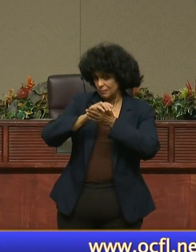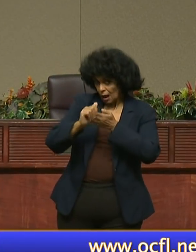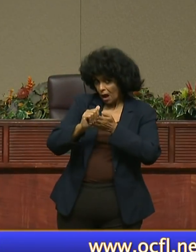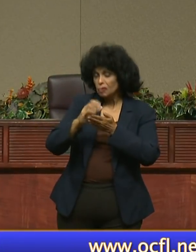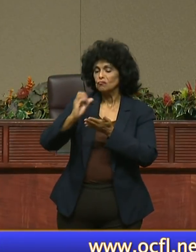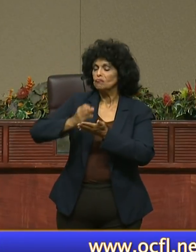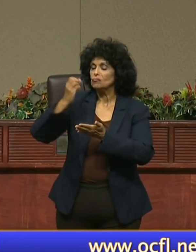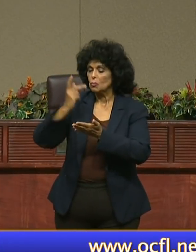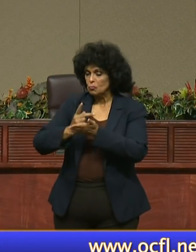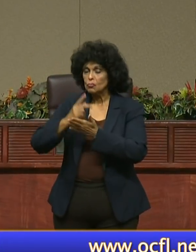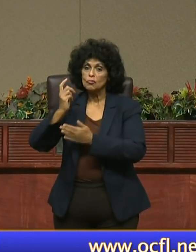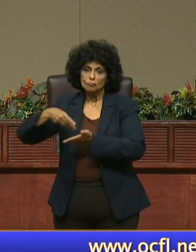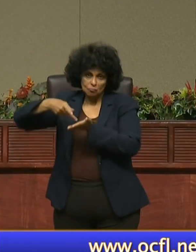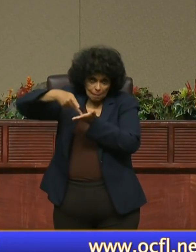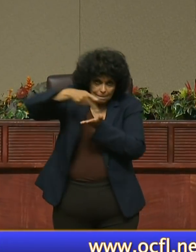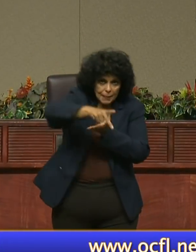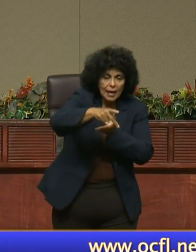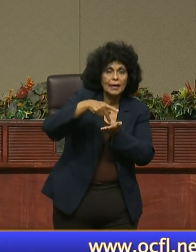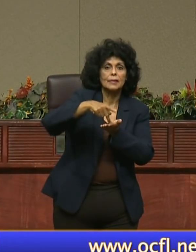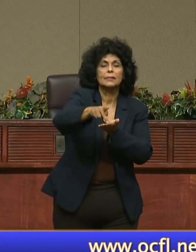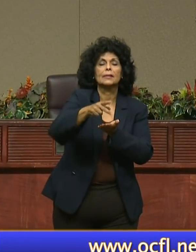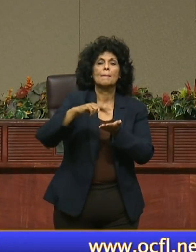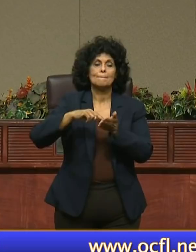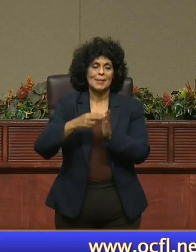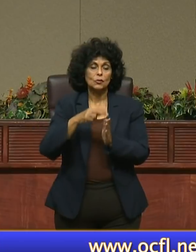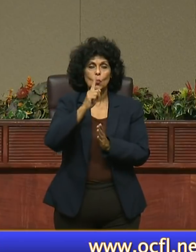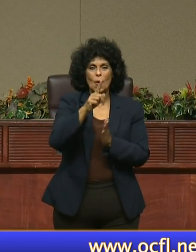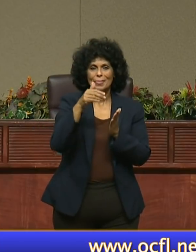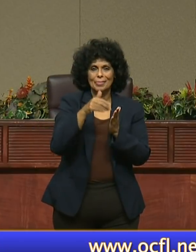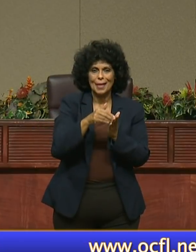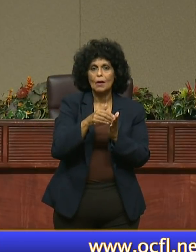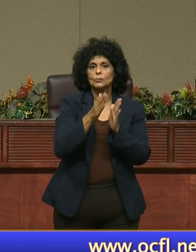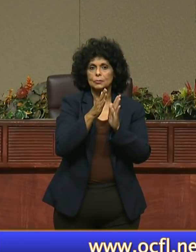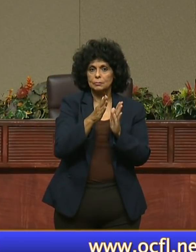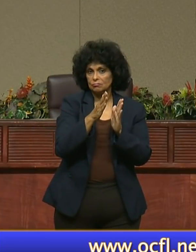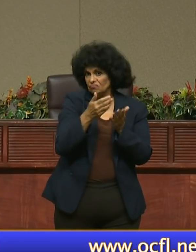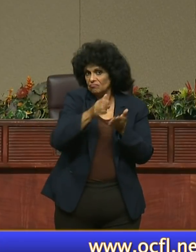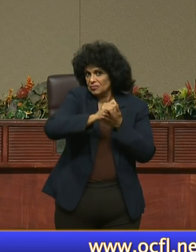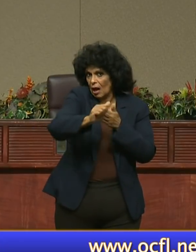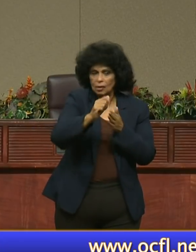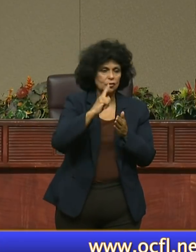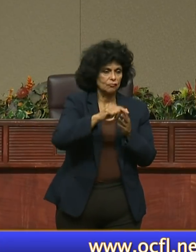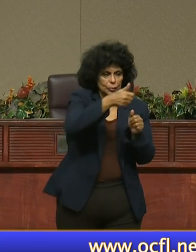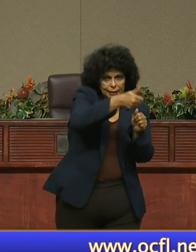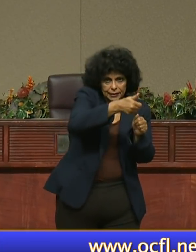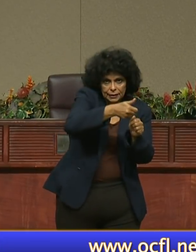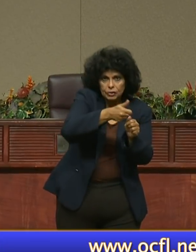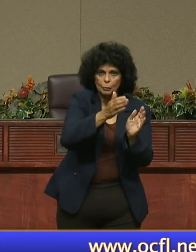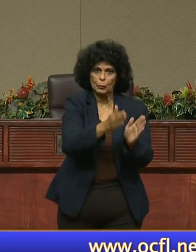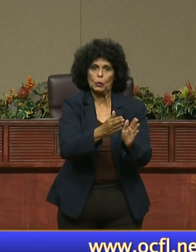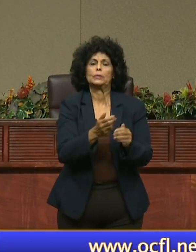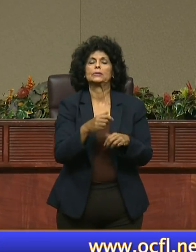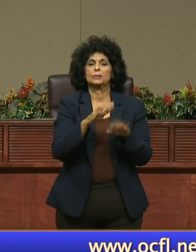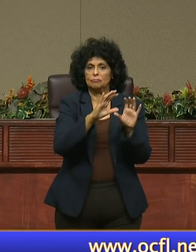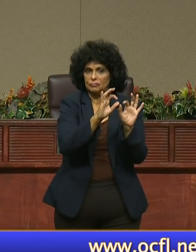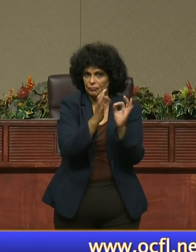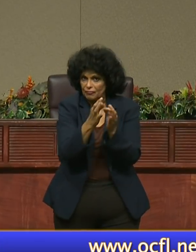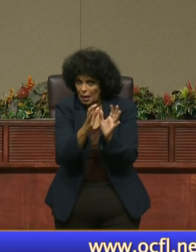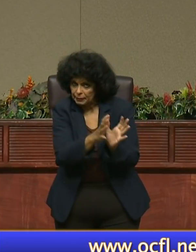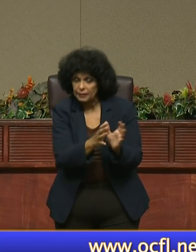in increments of $1,000 to individuals and families. So far, the comptroller has